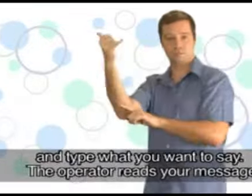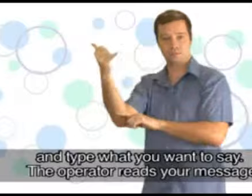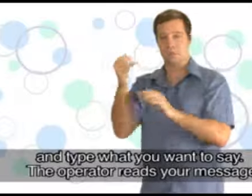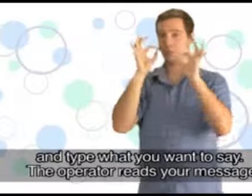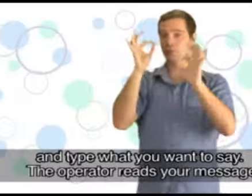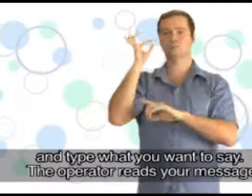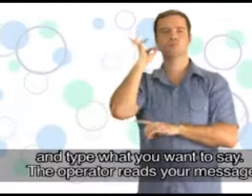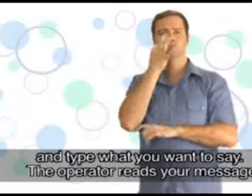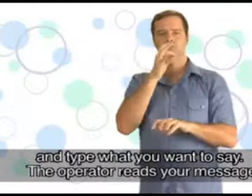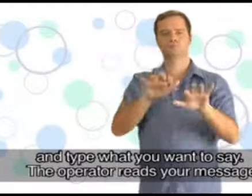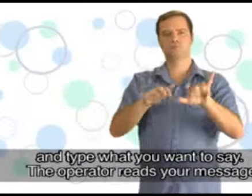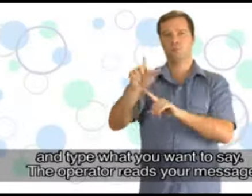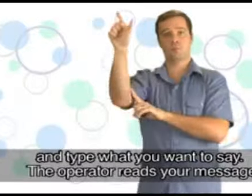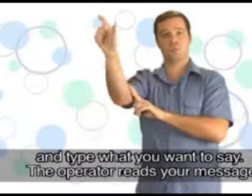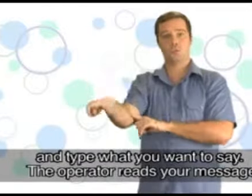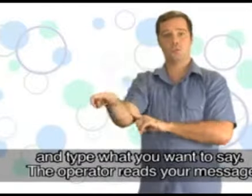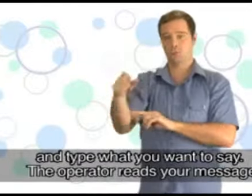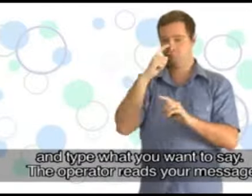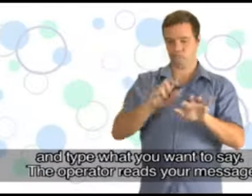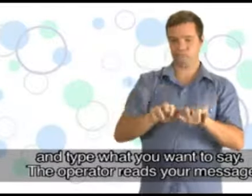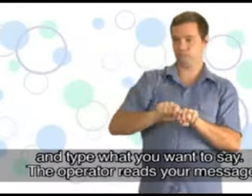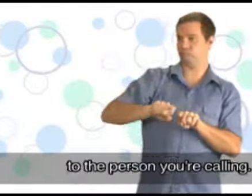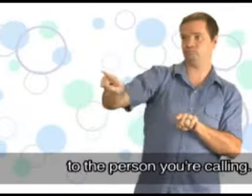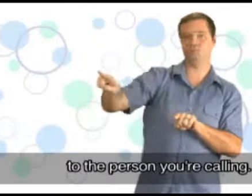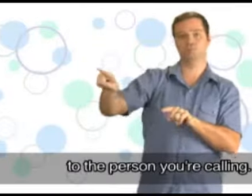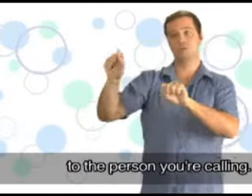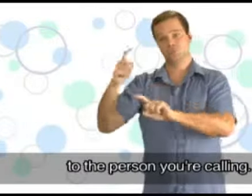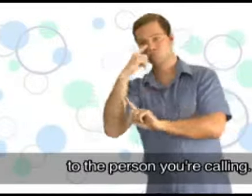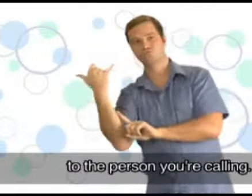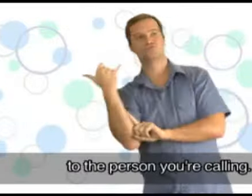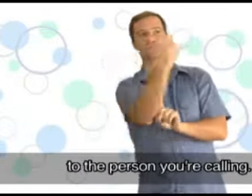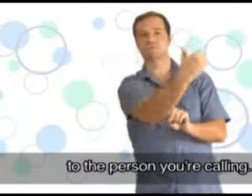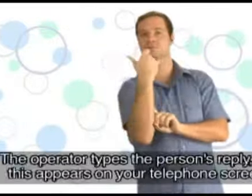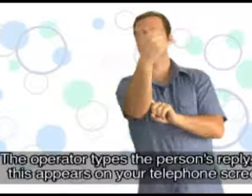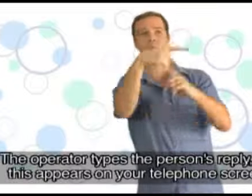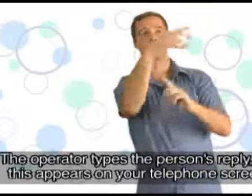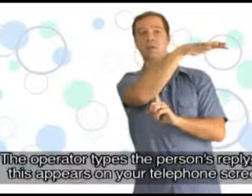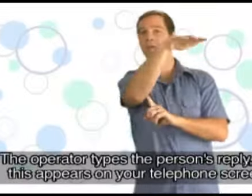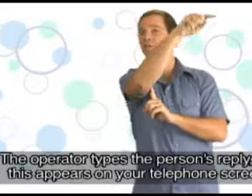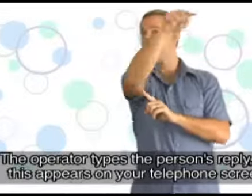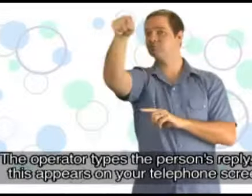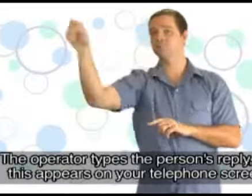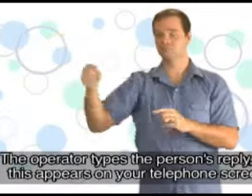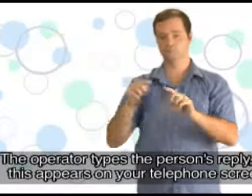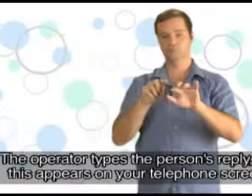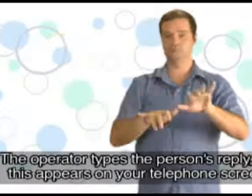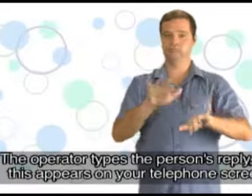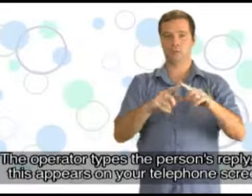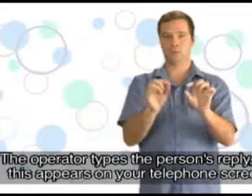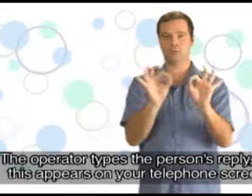and type what you want to say. The operator reads your message to the person you're calling. The operator types the person's reply and this